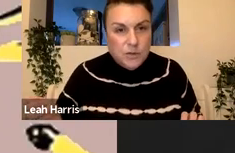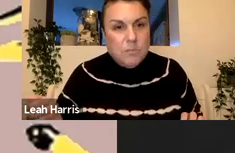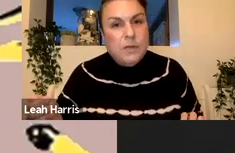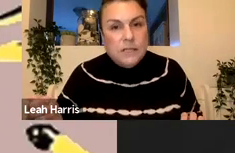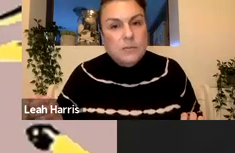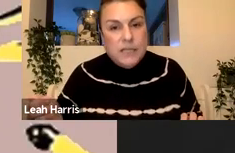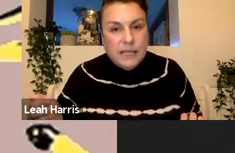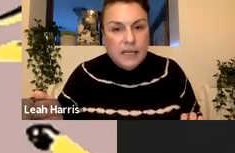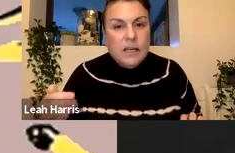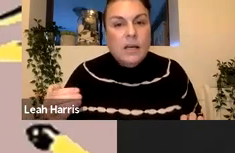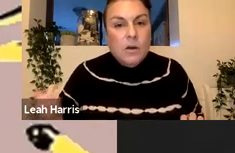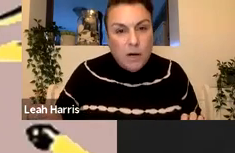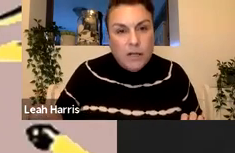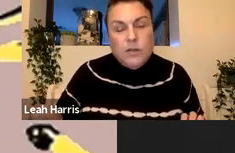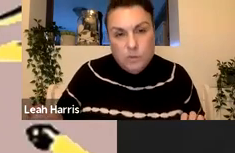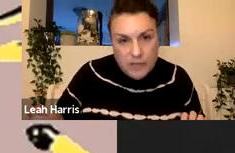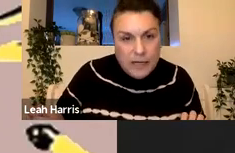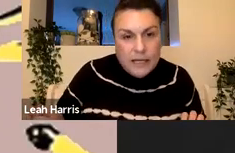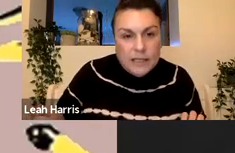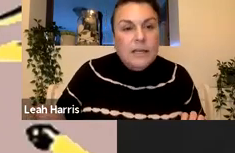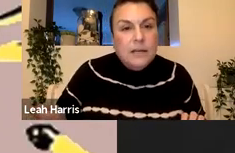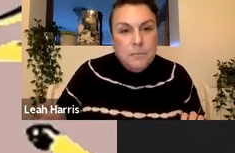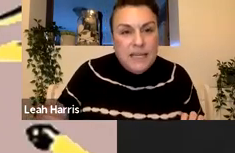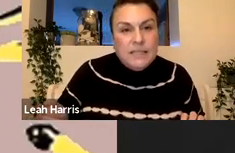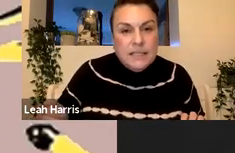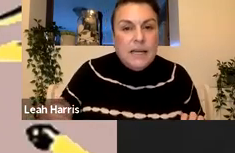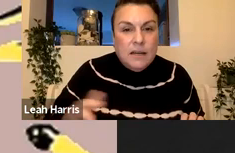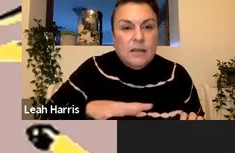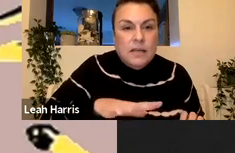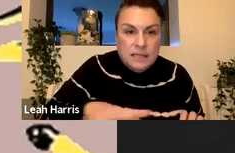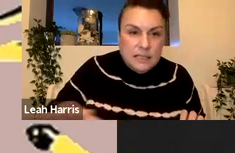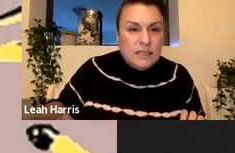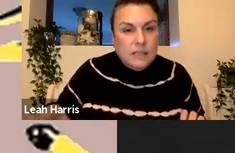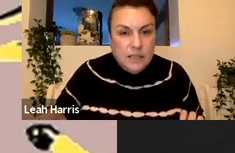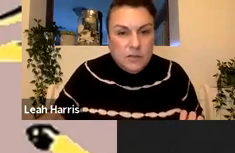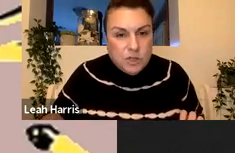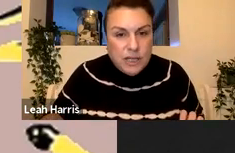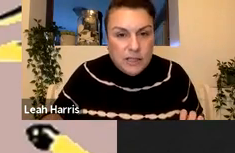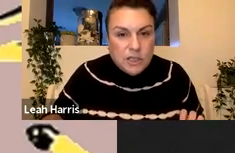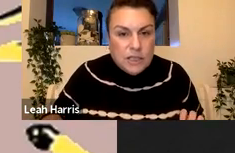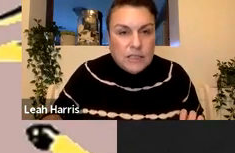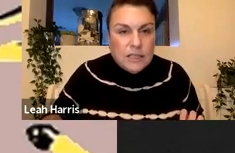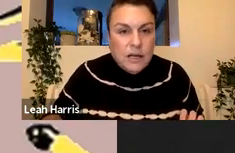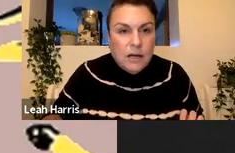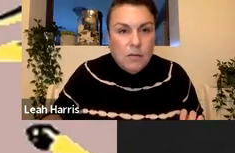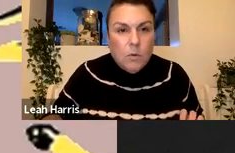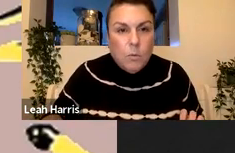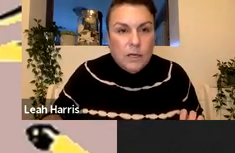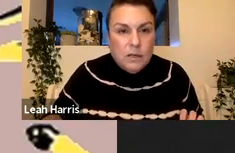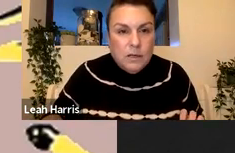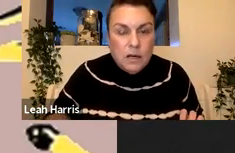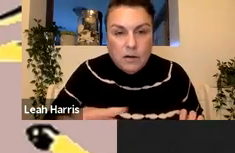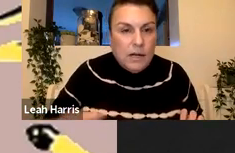issue with building the plane while you fly it means that existing legal challenges um